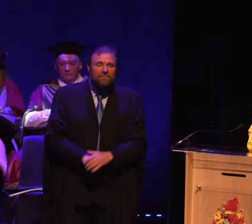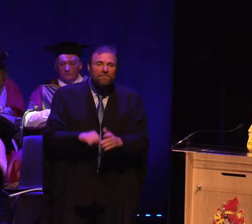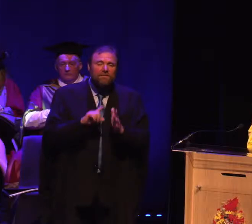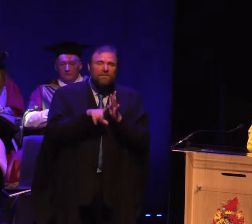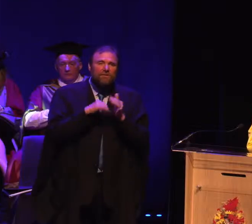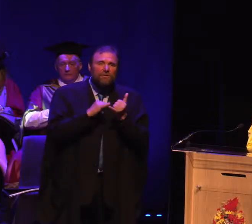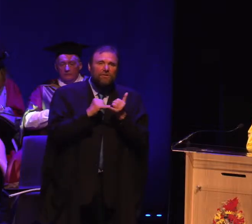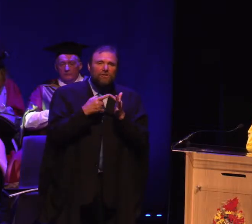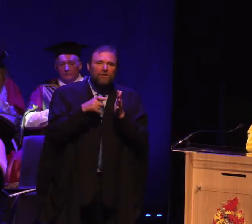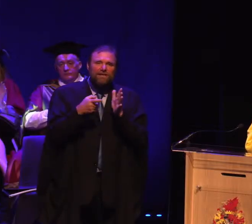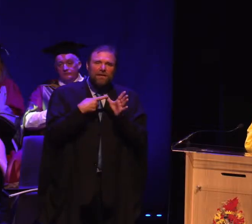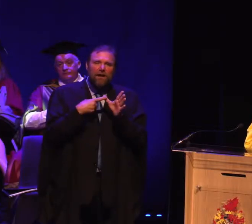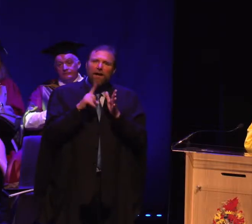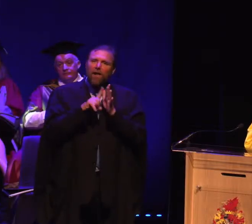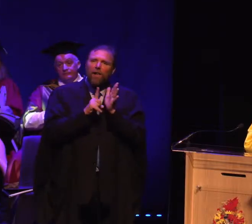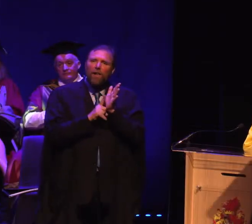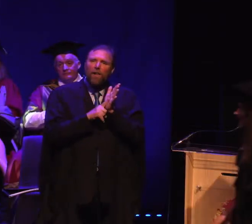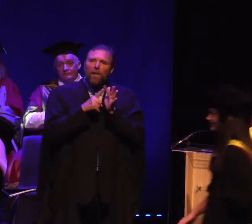Jessica Llewellyn.